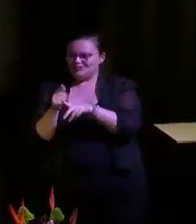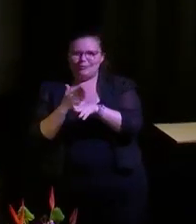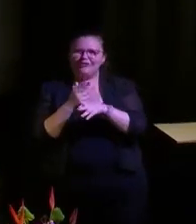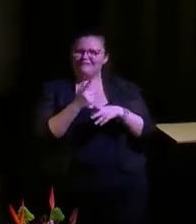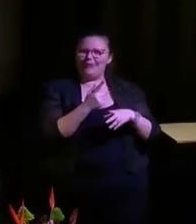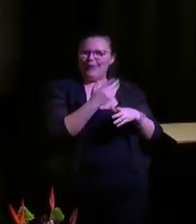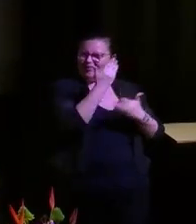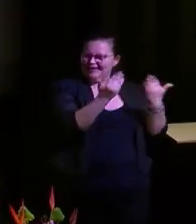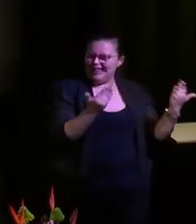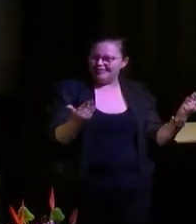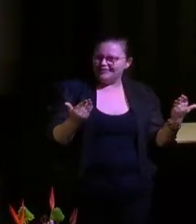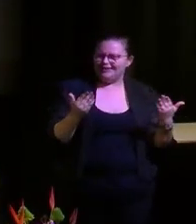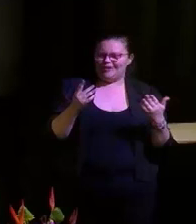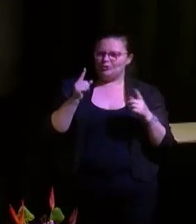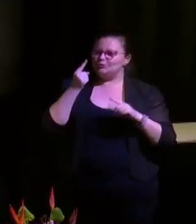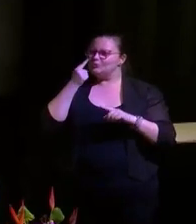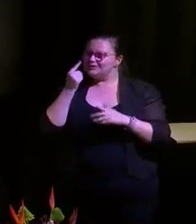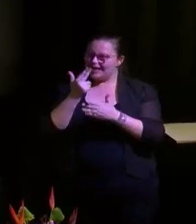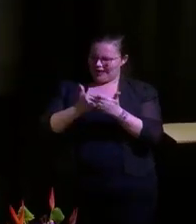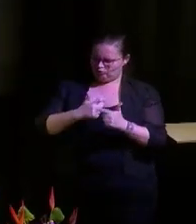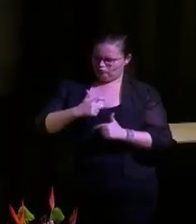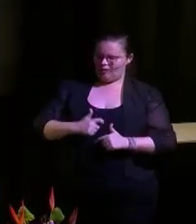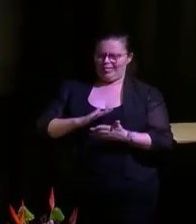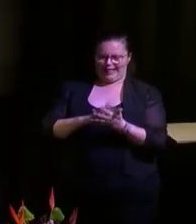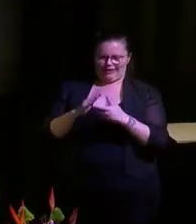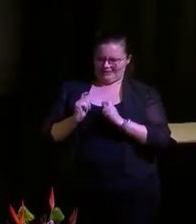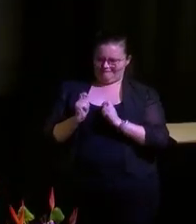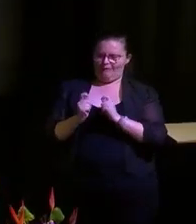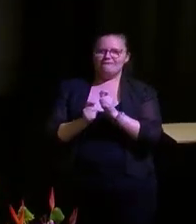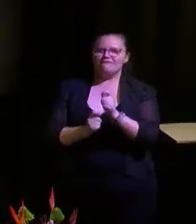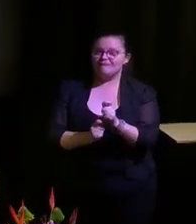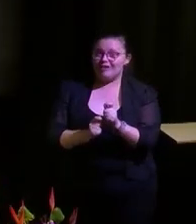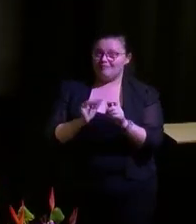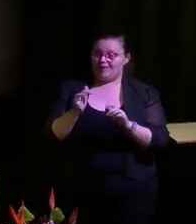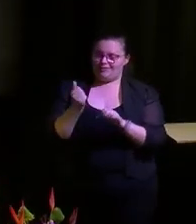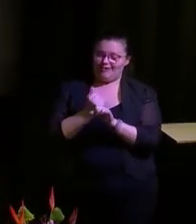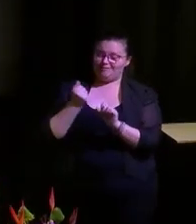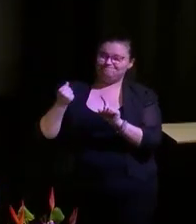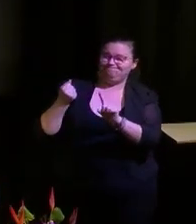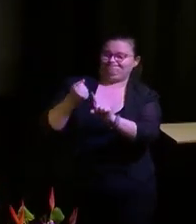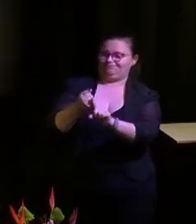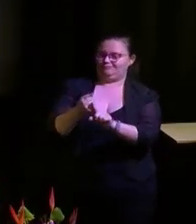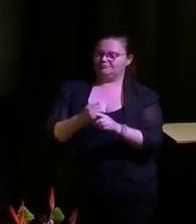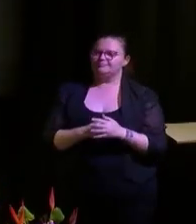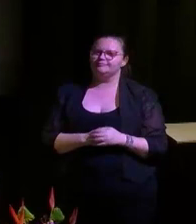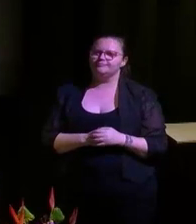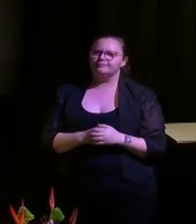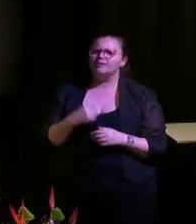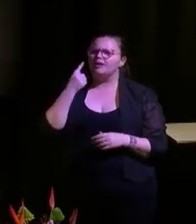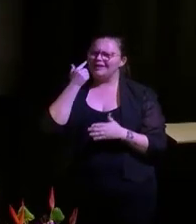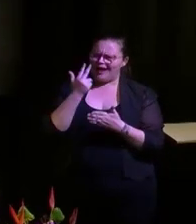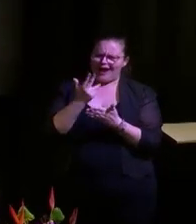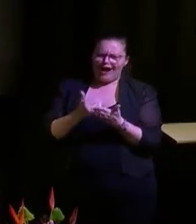that, and how has that been evolving and making a big impact potentially? I think that art is an excellent